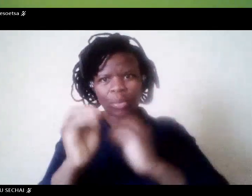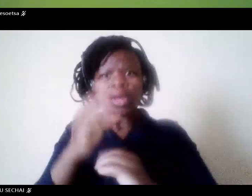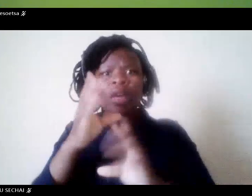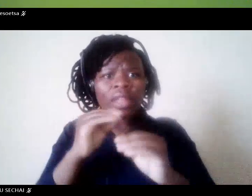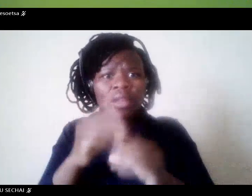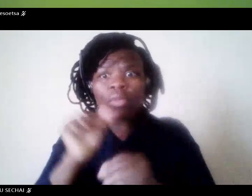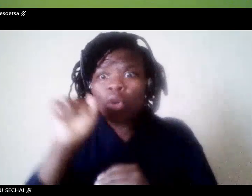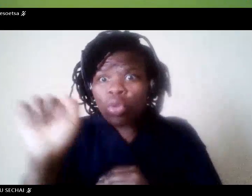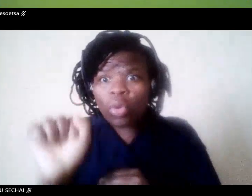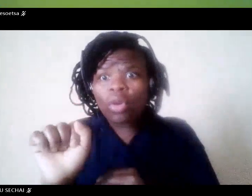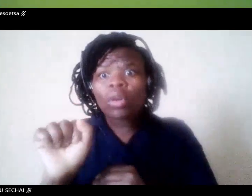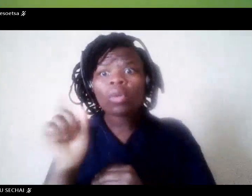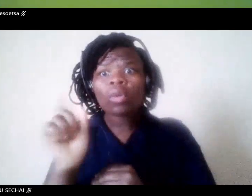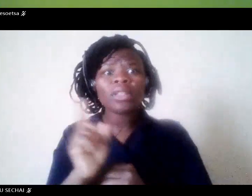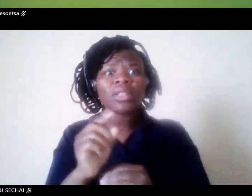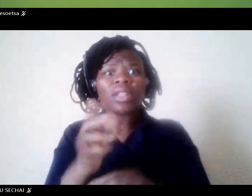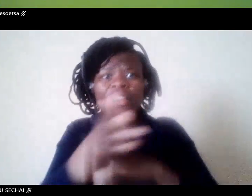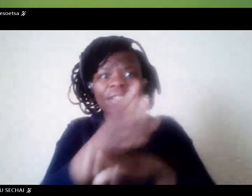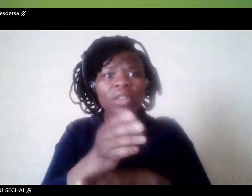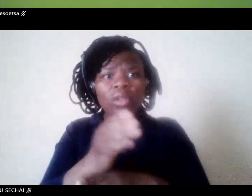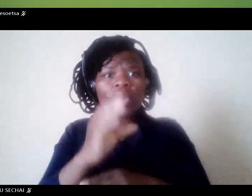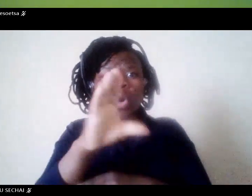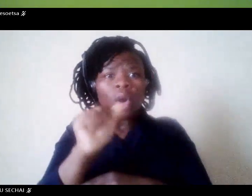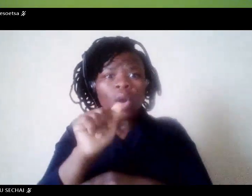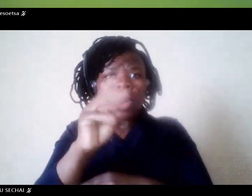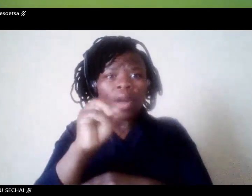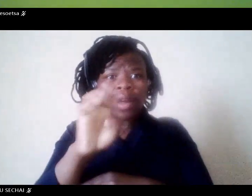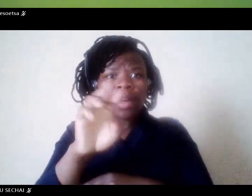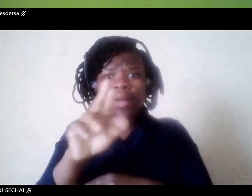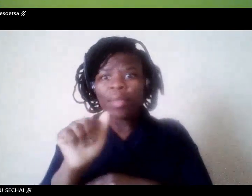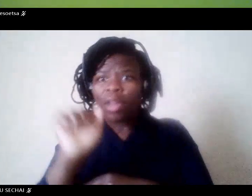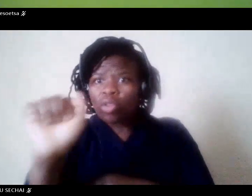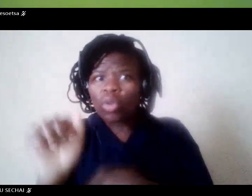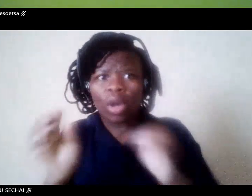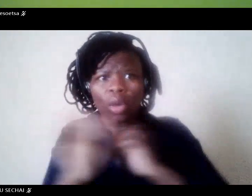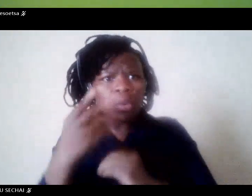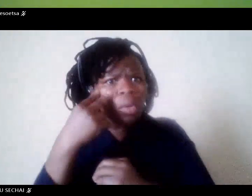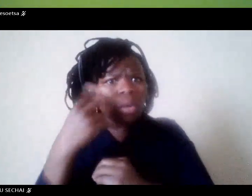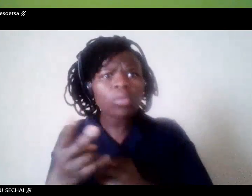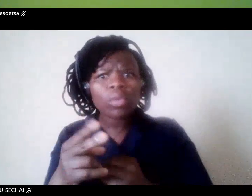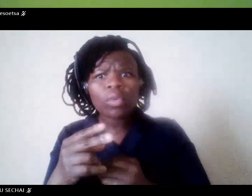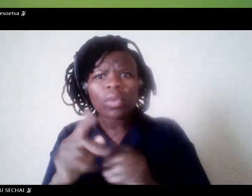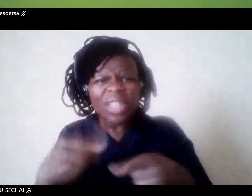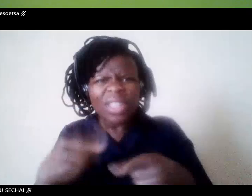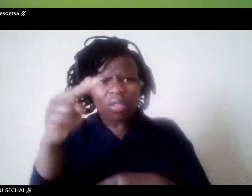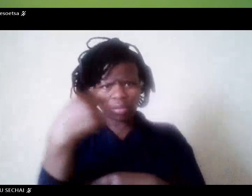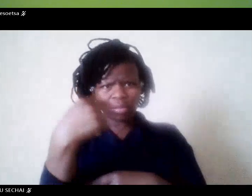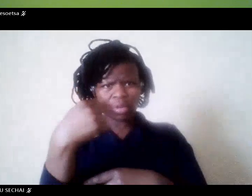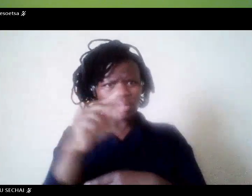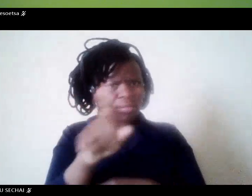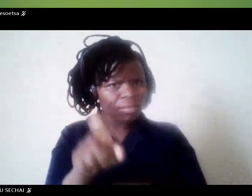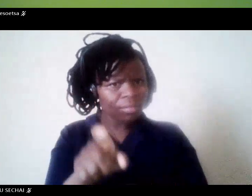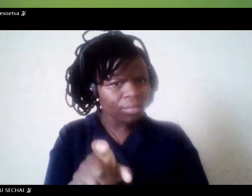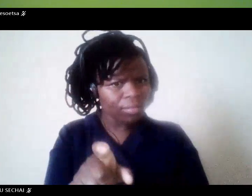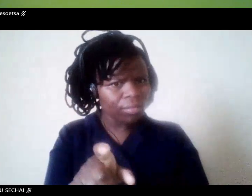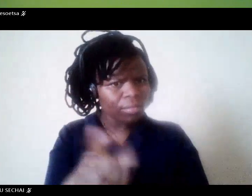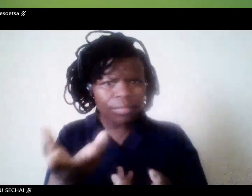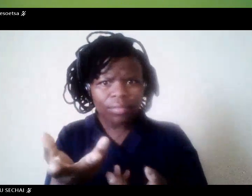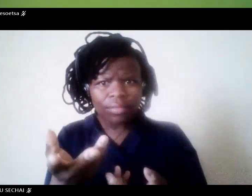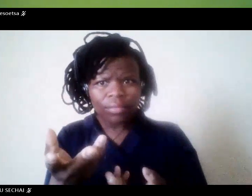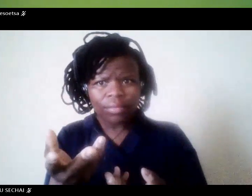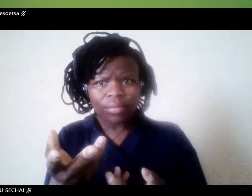your camera. Oh, you can't see my camera. You can't see me. Yeah, I can't see. We can't see you.